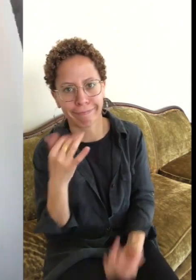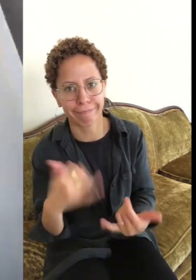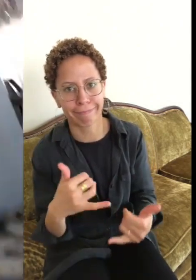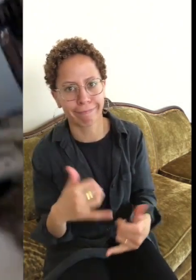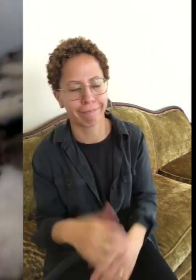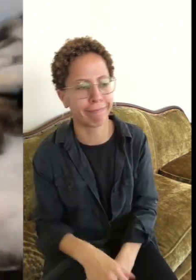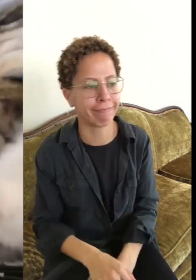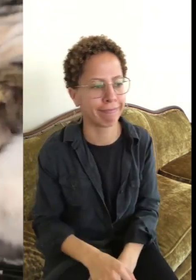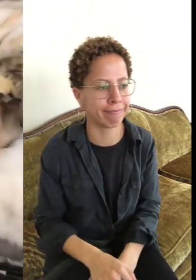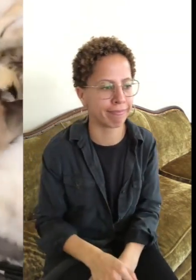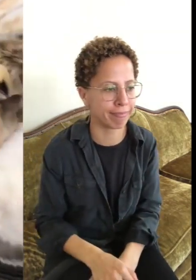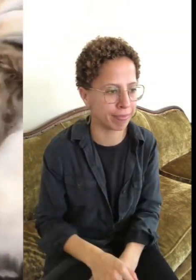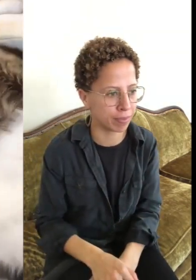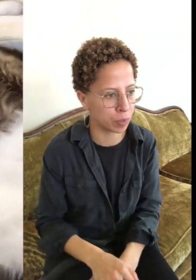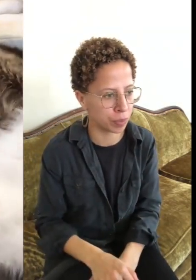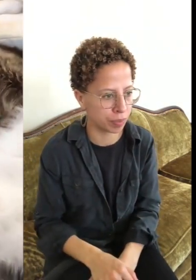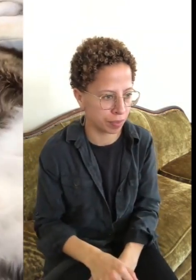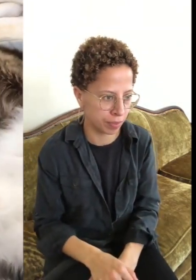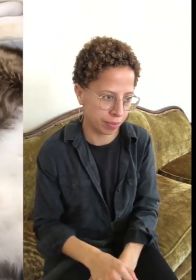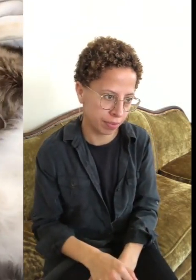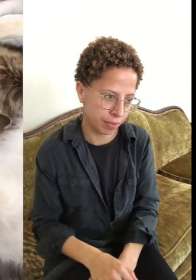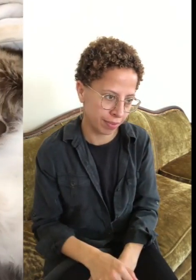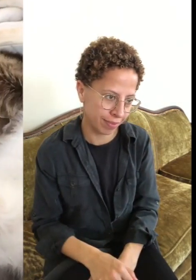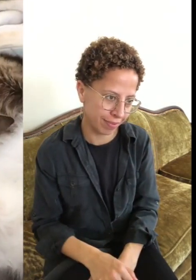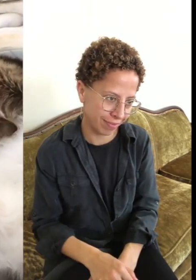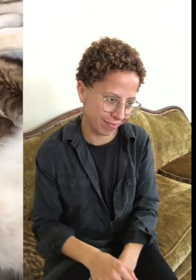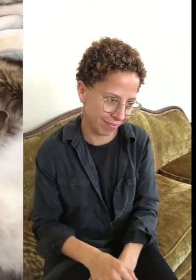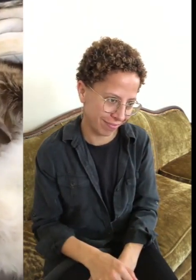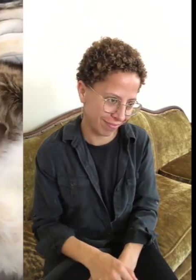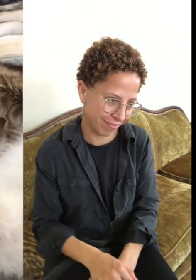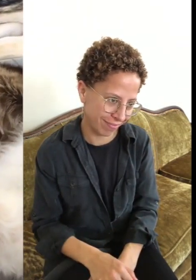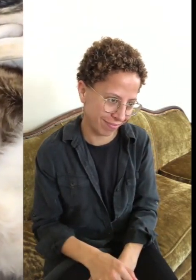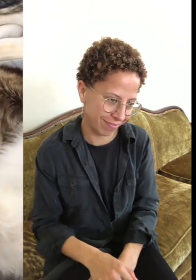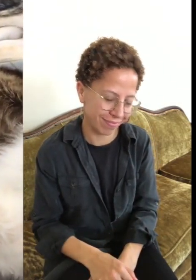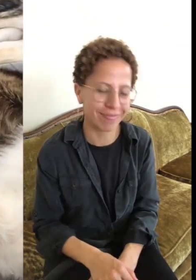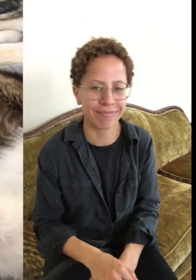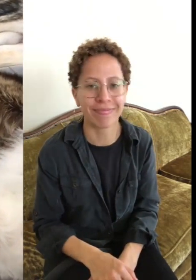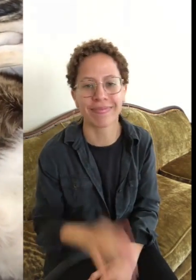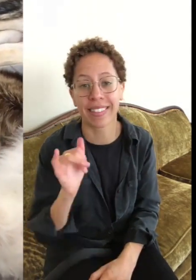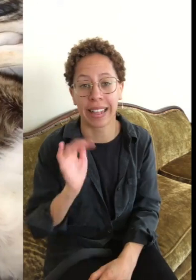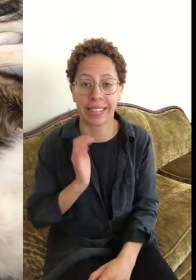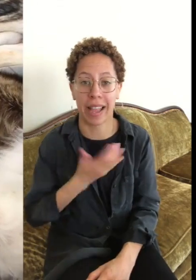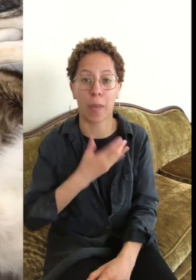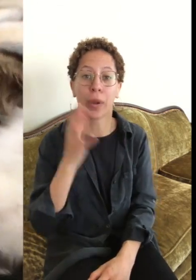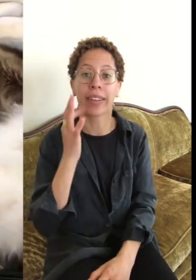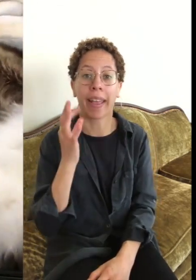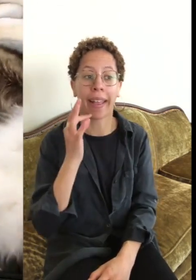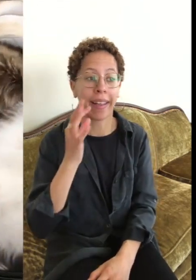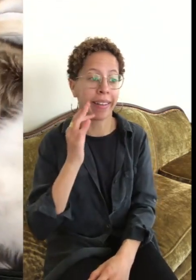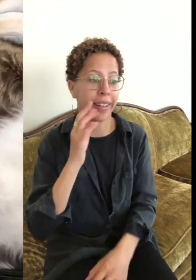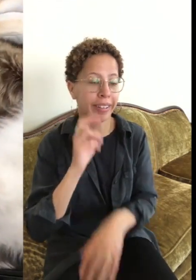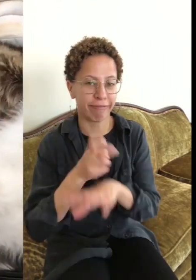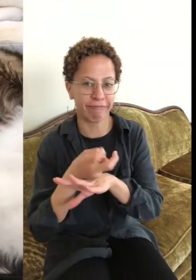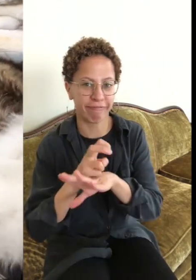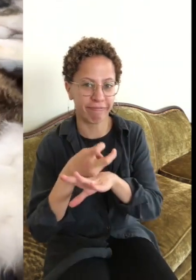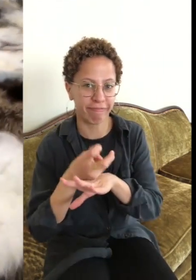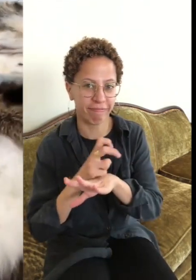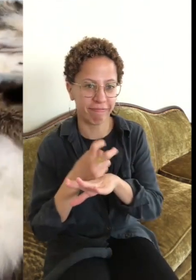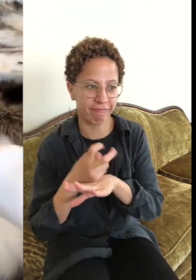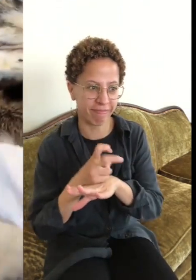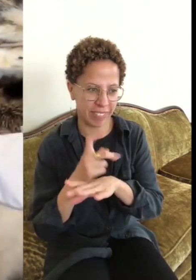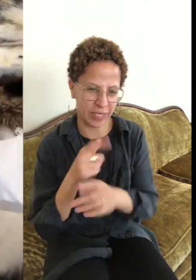Oh, you want me to show? There we go. There's our cat digging into some of the fur. We'll have to get him out of there right away. He blends right